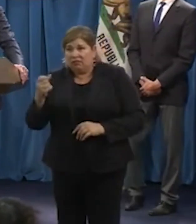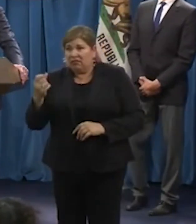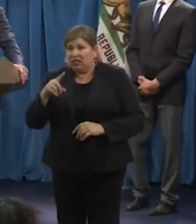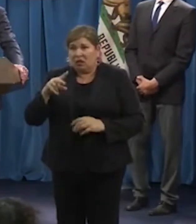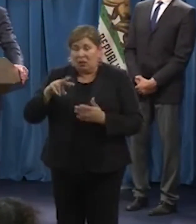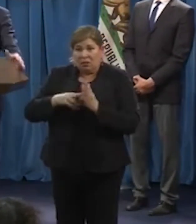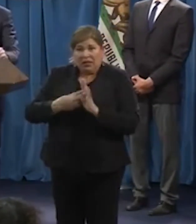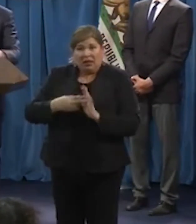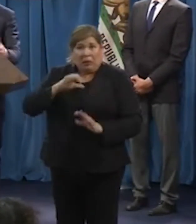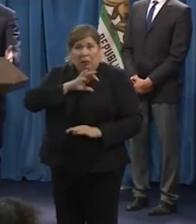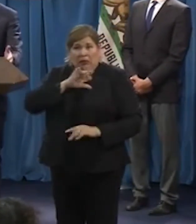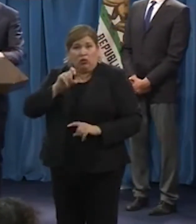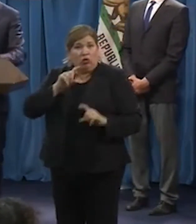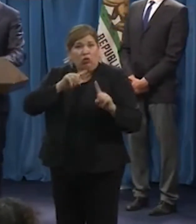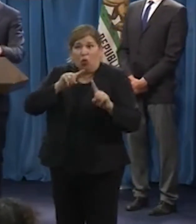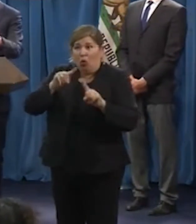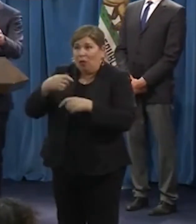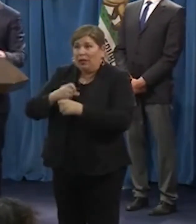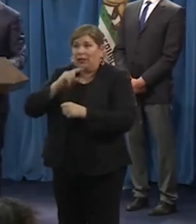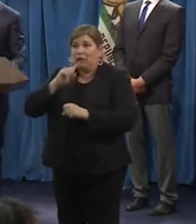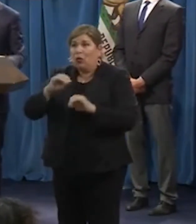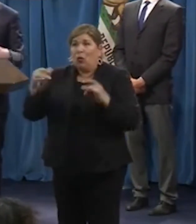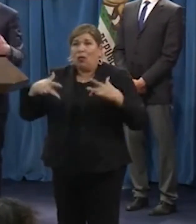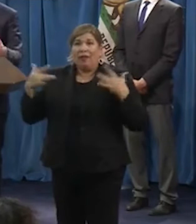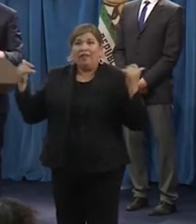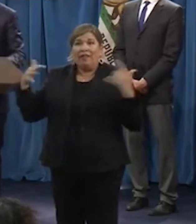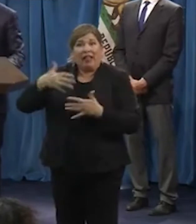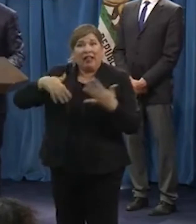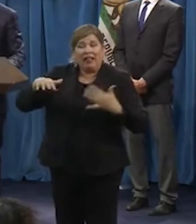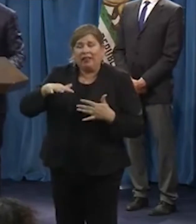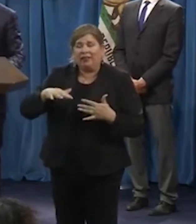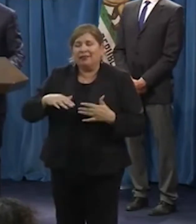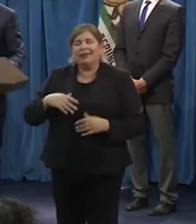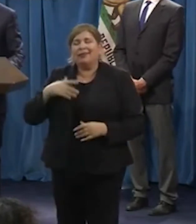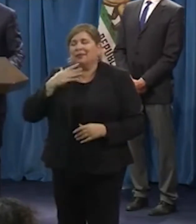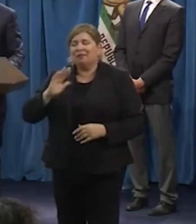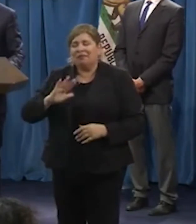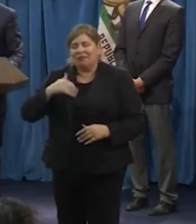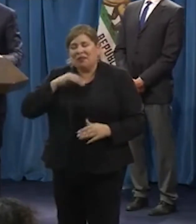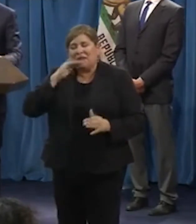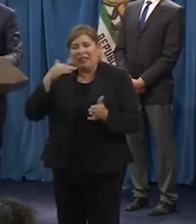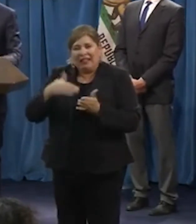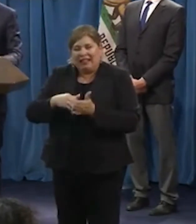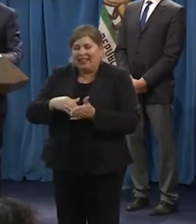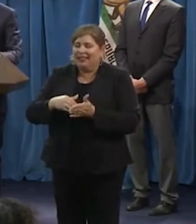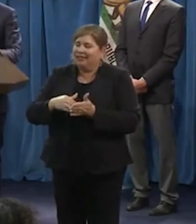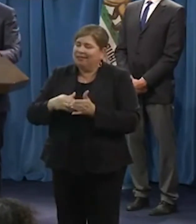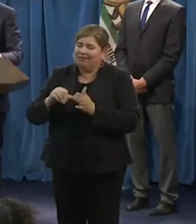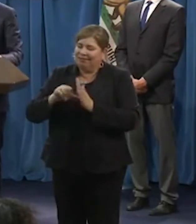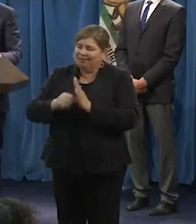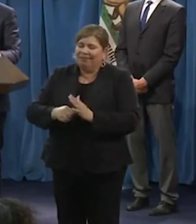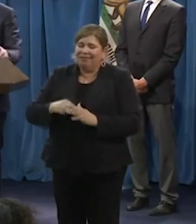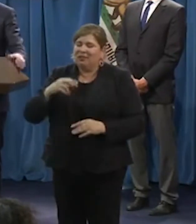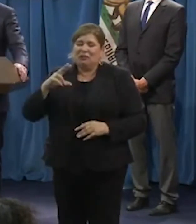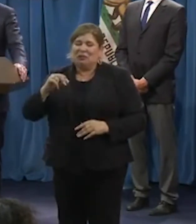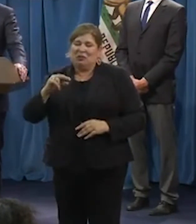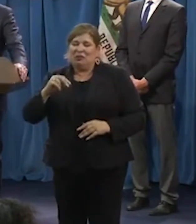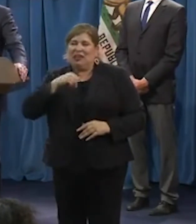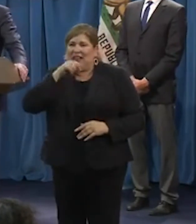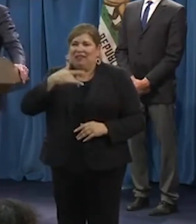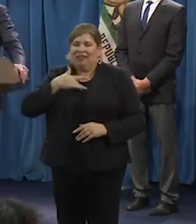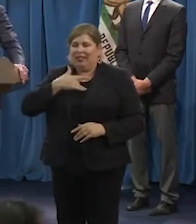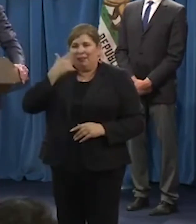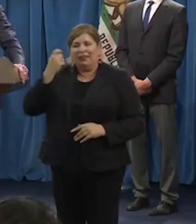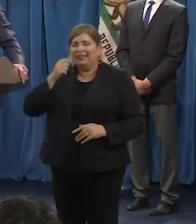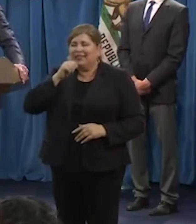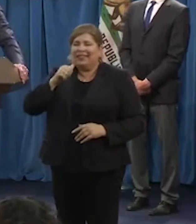and make sure these gatherings I'll repeat what I, for even more clarity. No, because I don't expect the need to do that. What